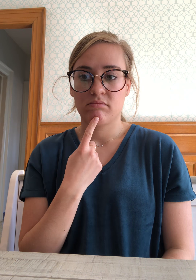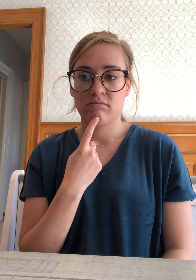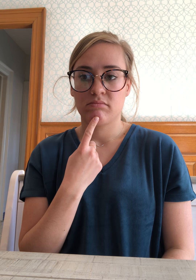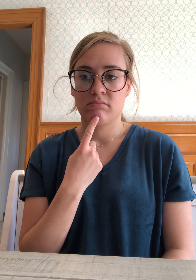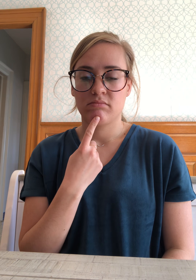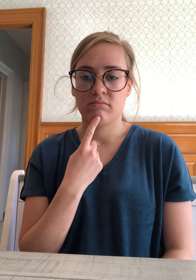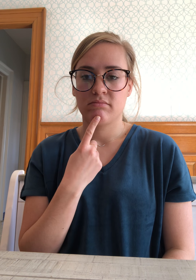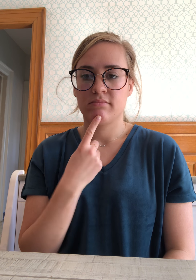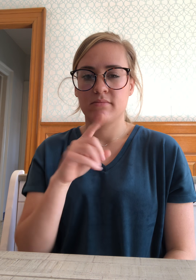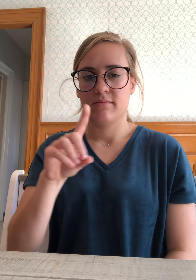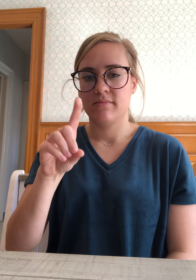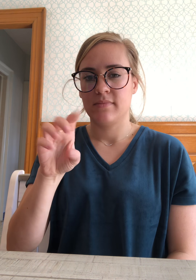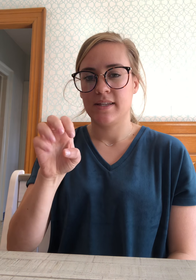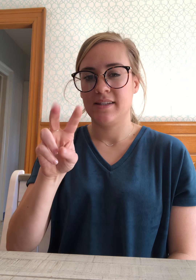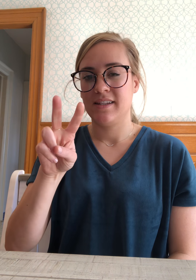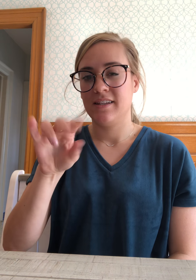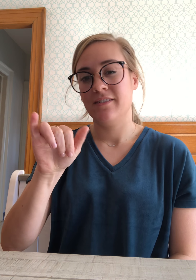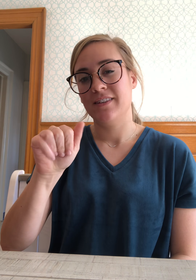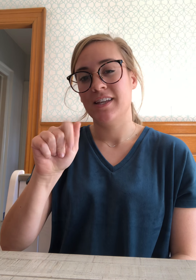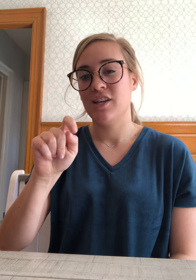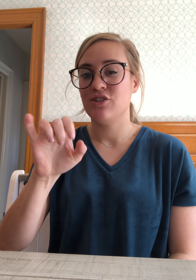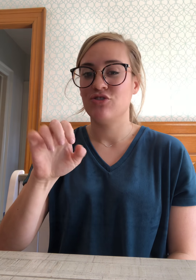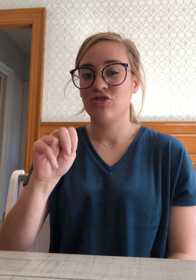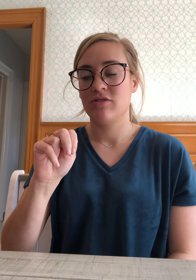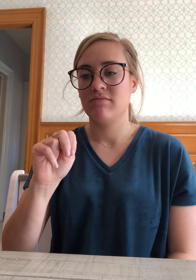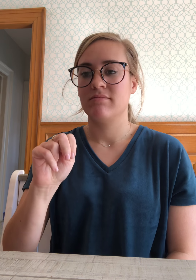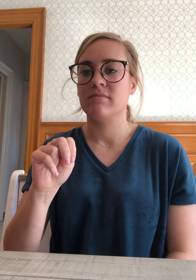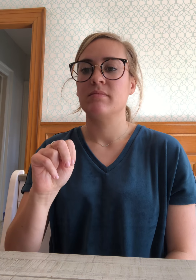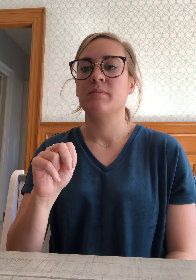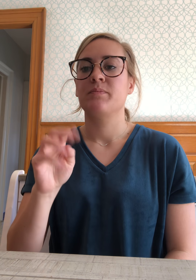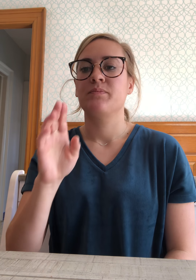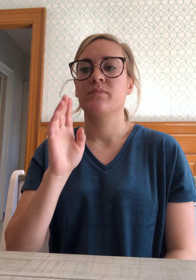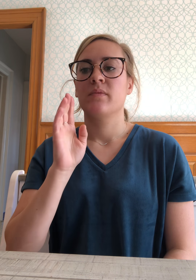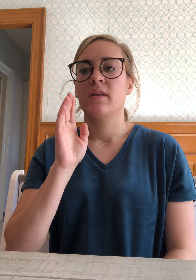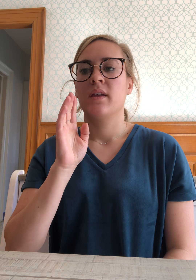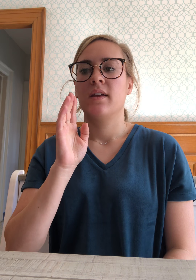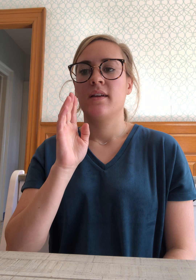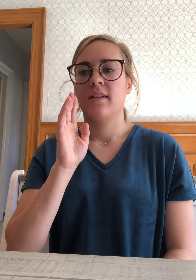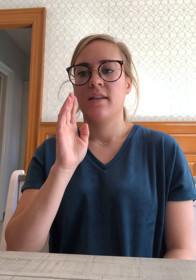deviations. Arch wires will level curves of Spey and Wilson.